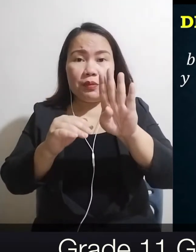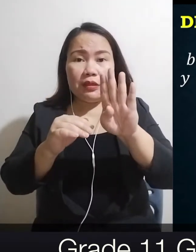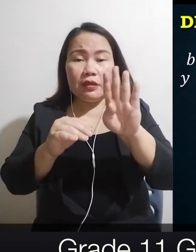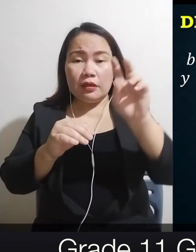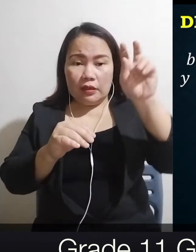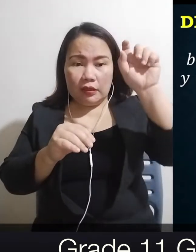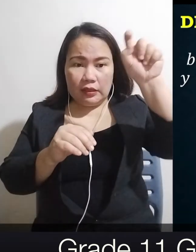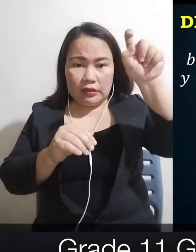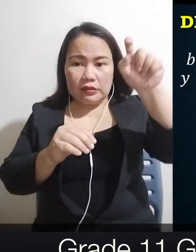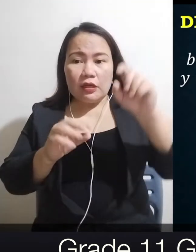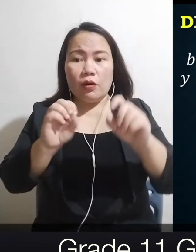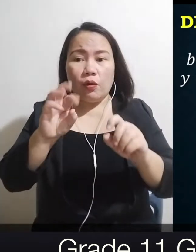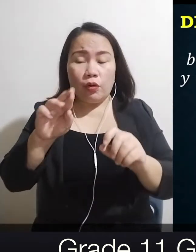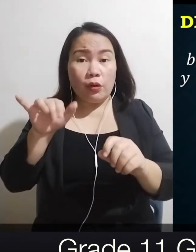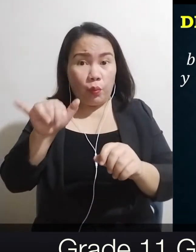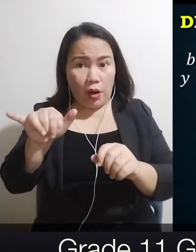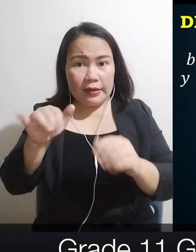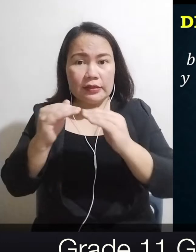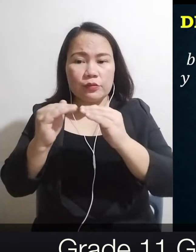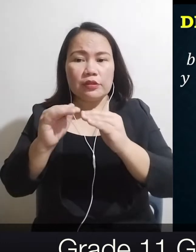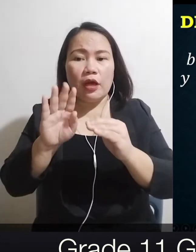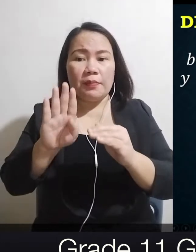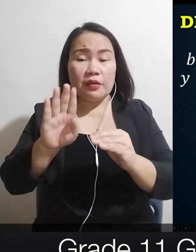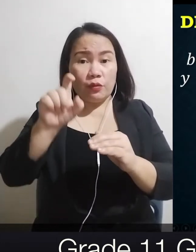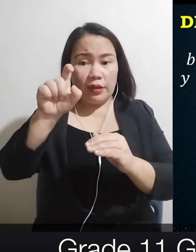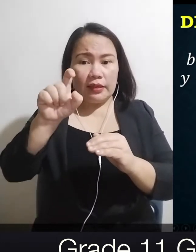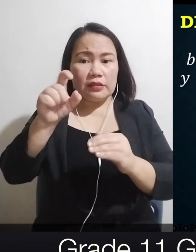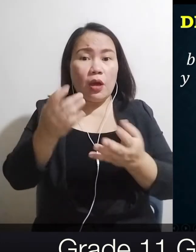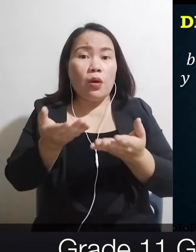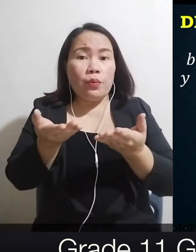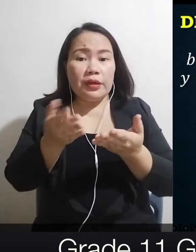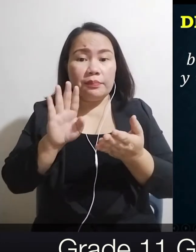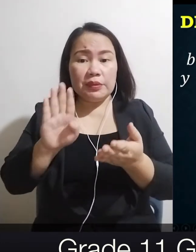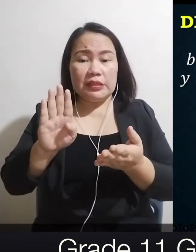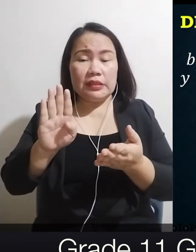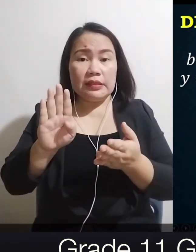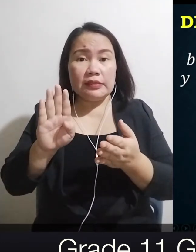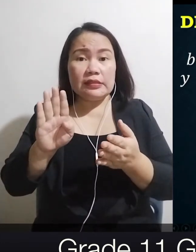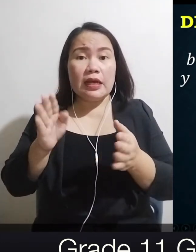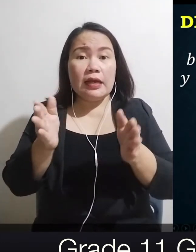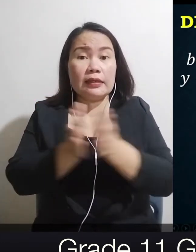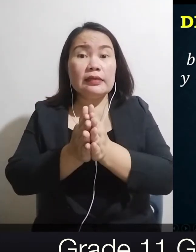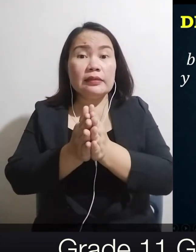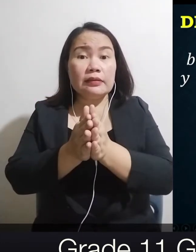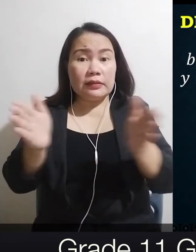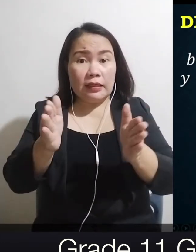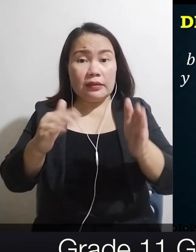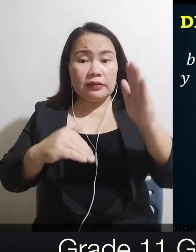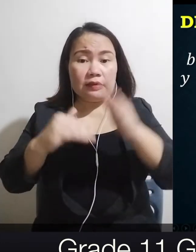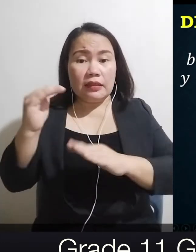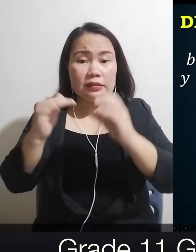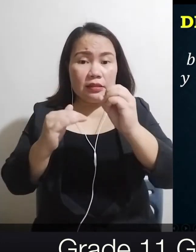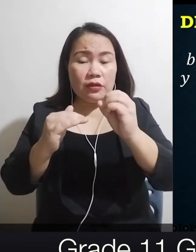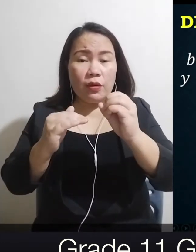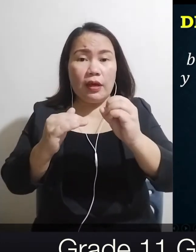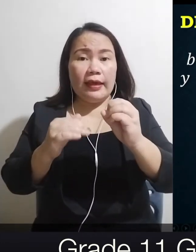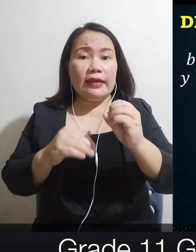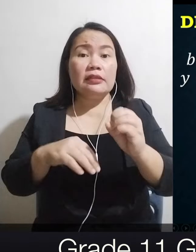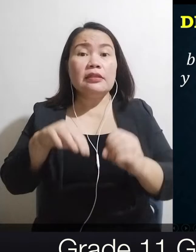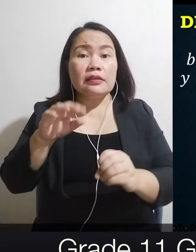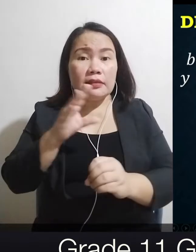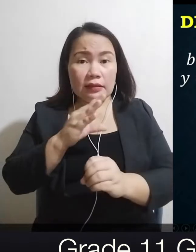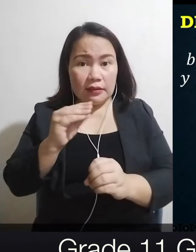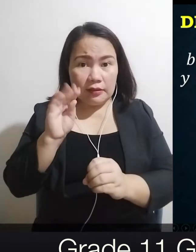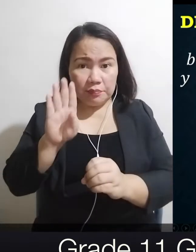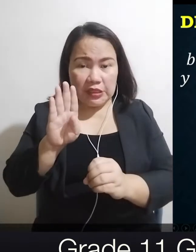is equal to b raised to x, where b is greater than 0 and b should not be equal to 1. So bakit hindi